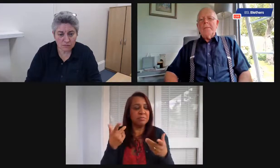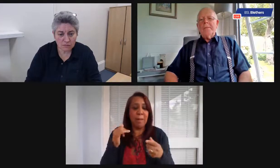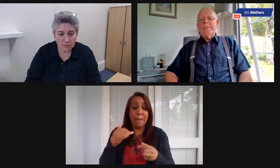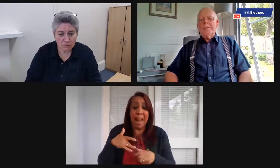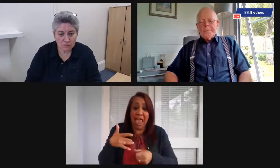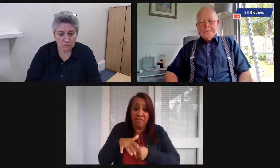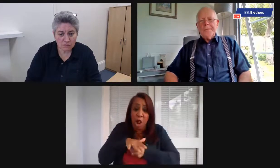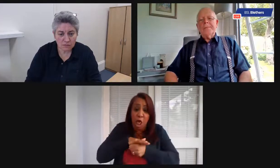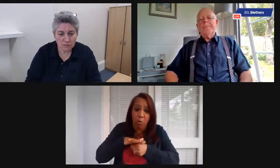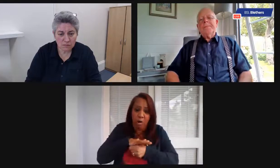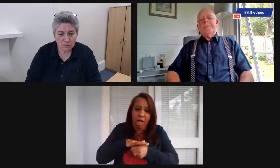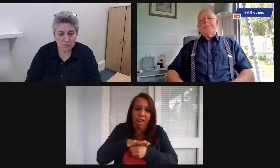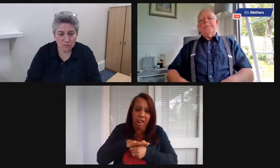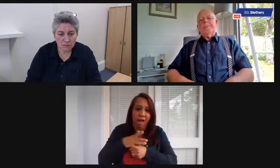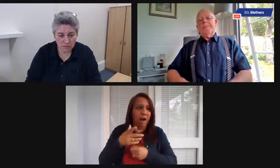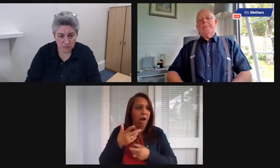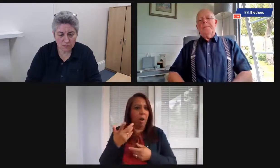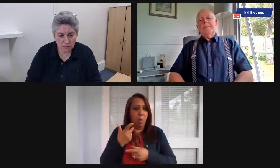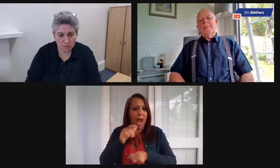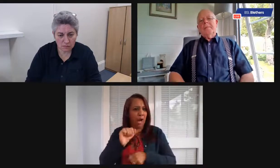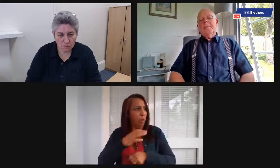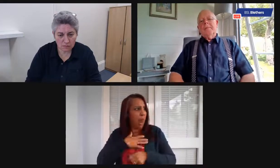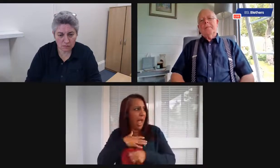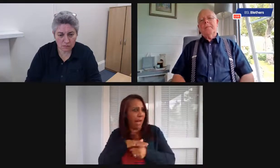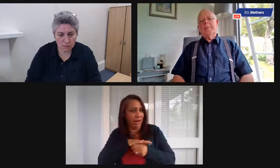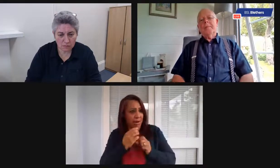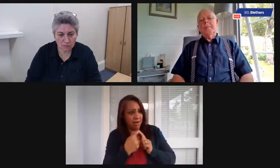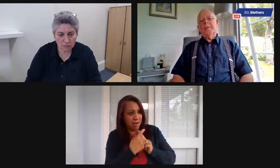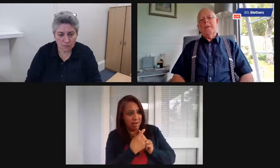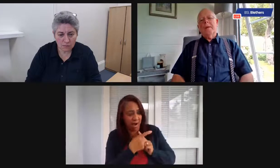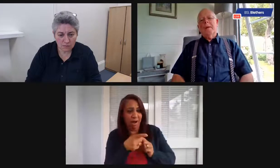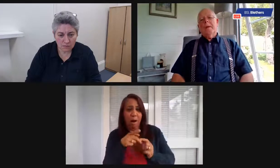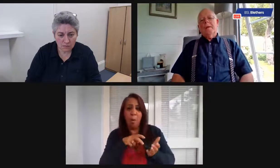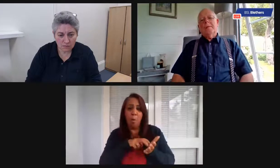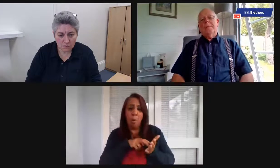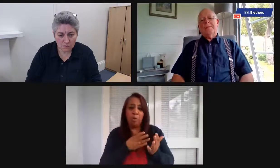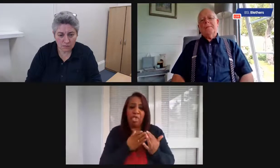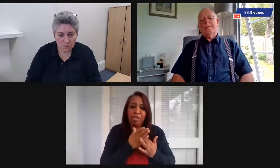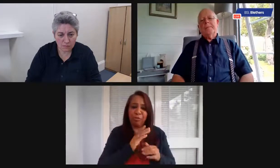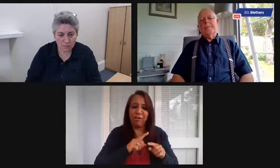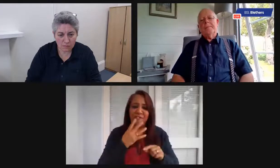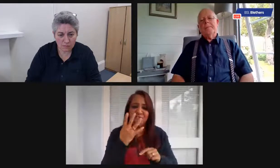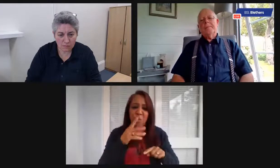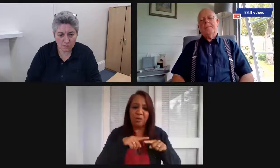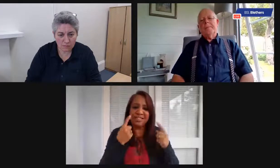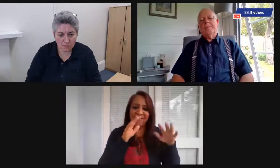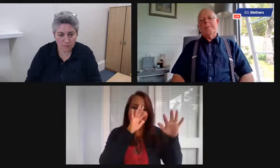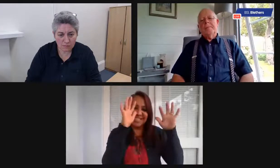to encourage people to actually get out in nature is to actually walk